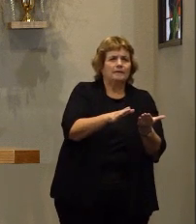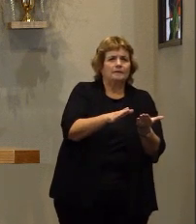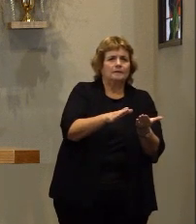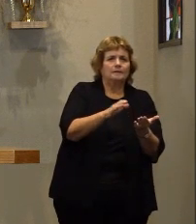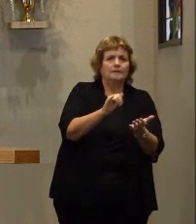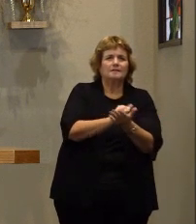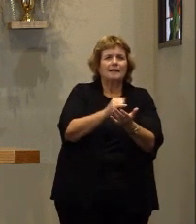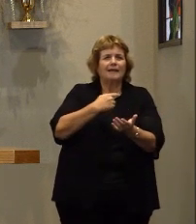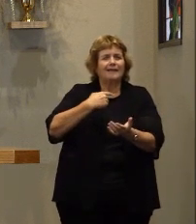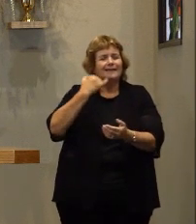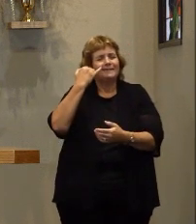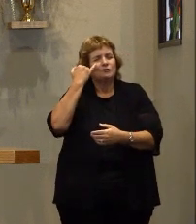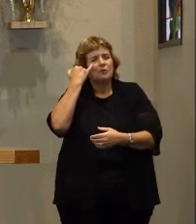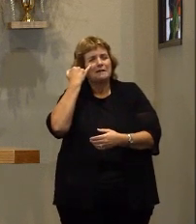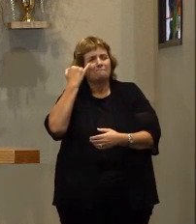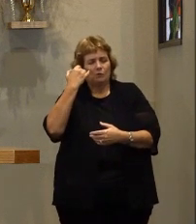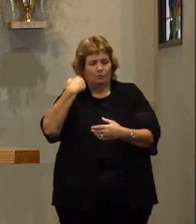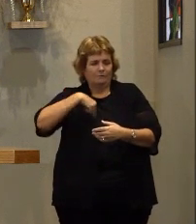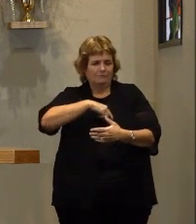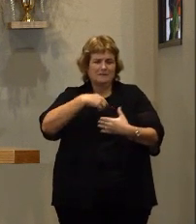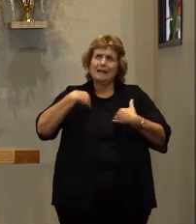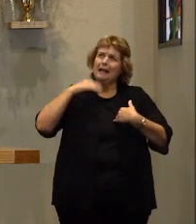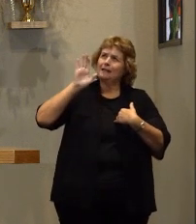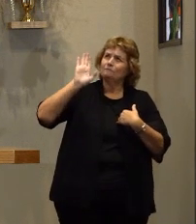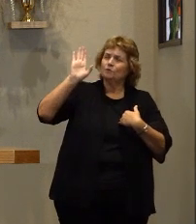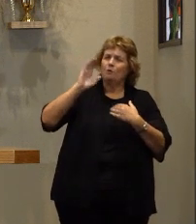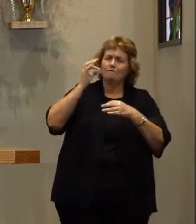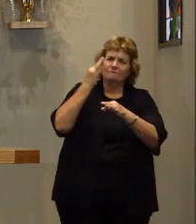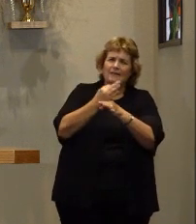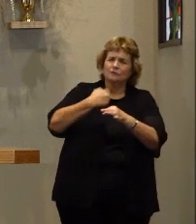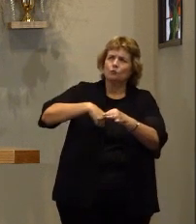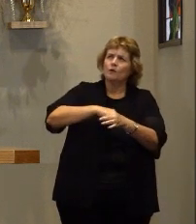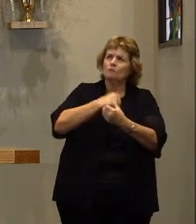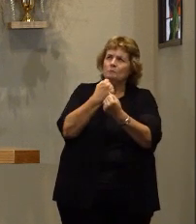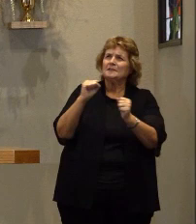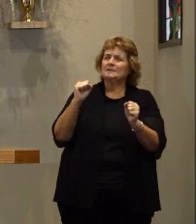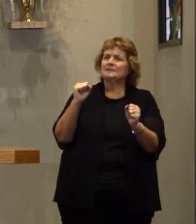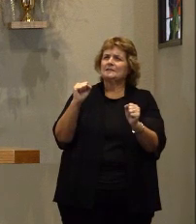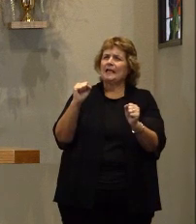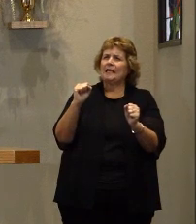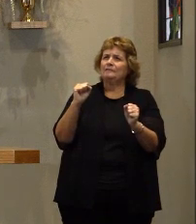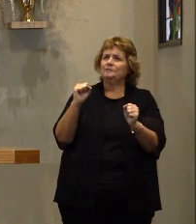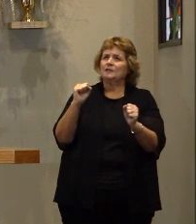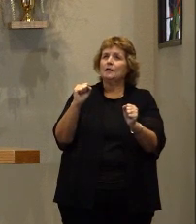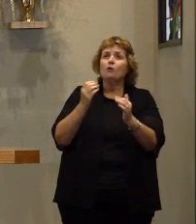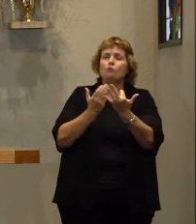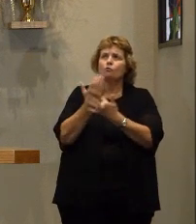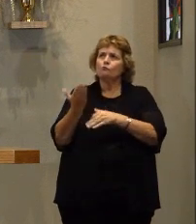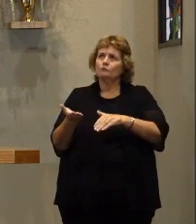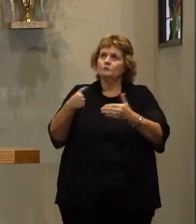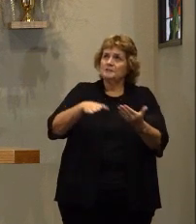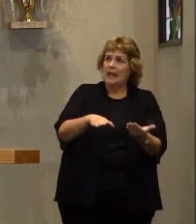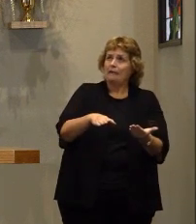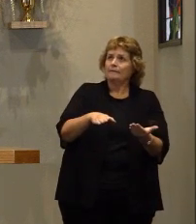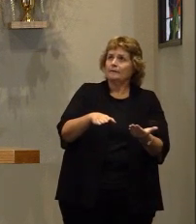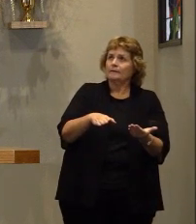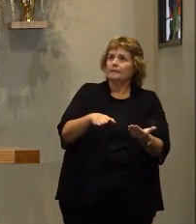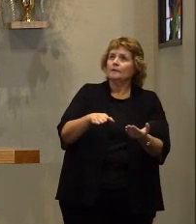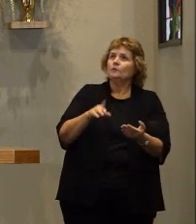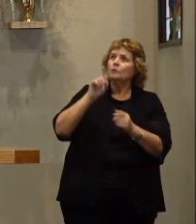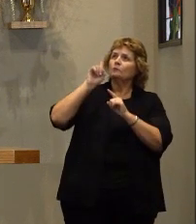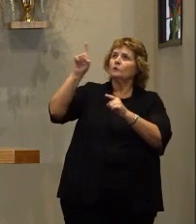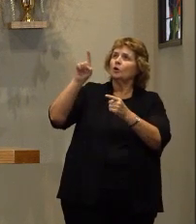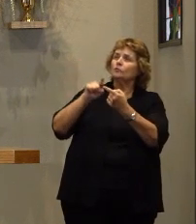faith, we may be preserved through this mortal life and in death be received into the arms of your